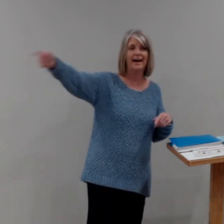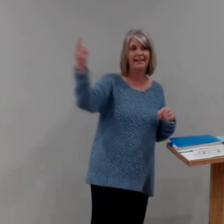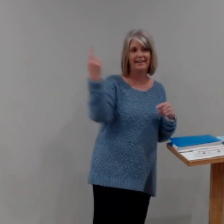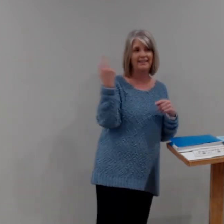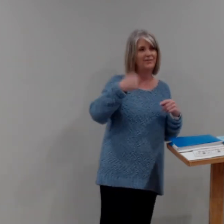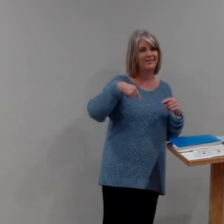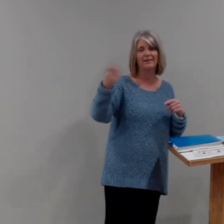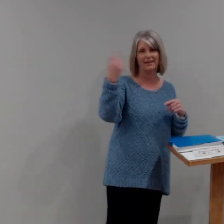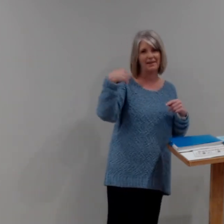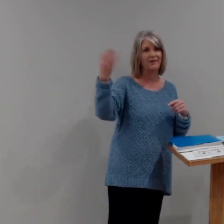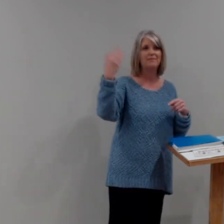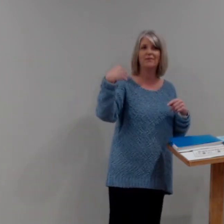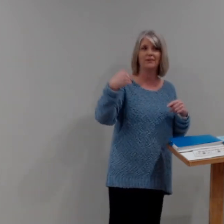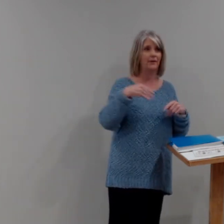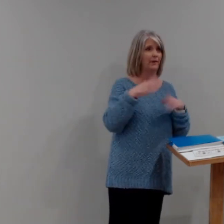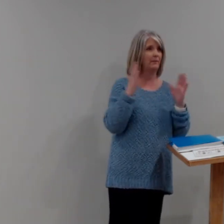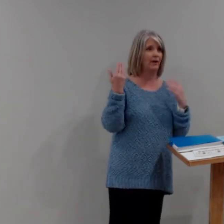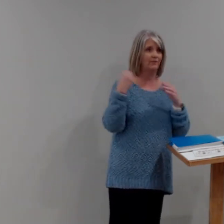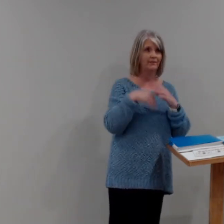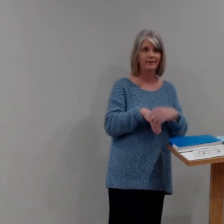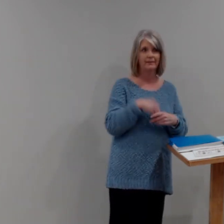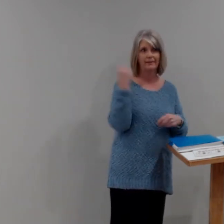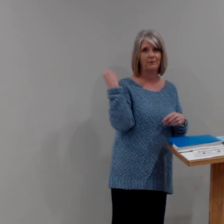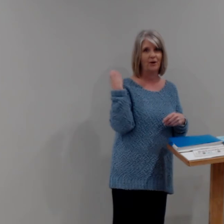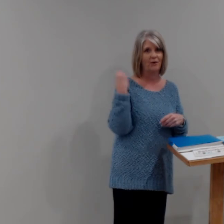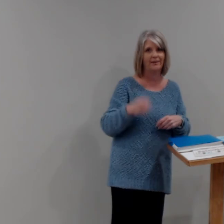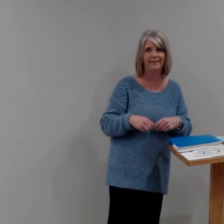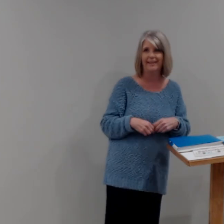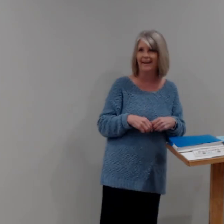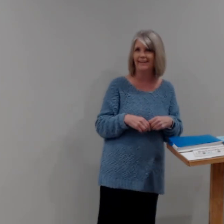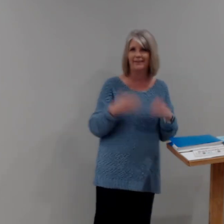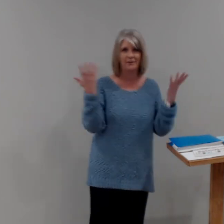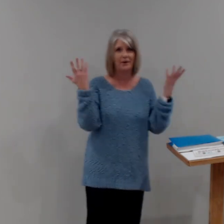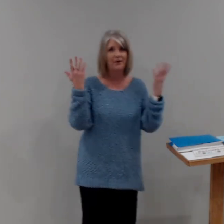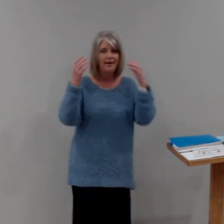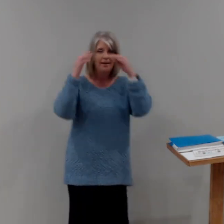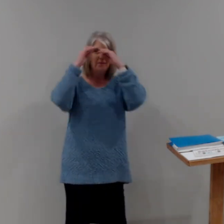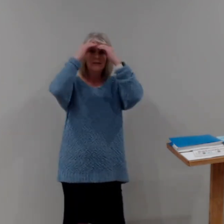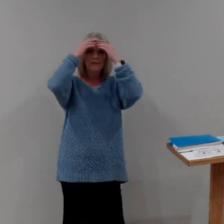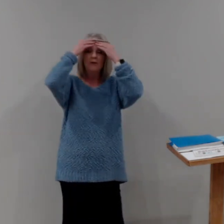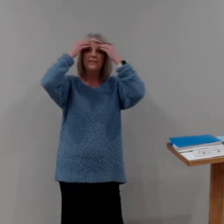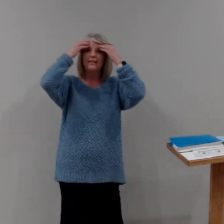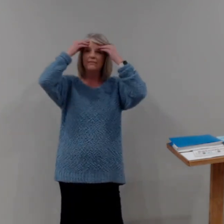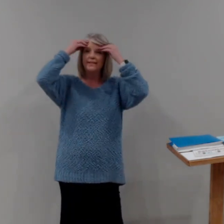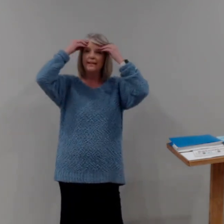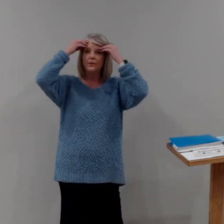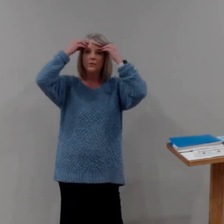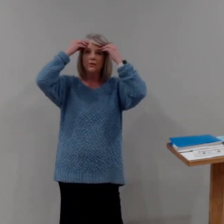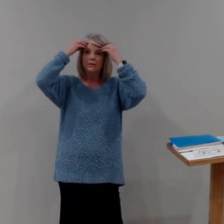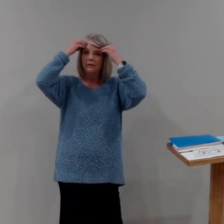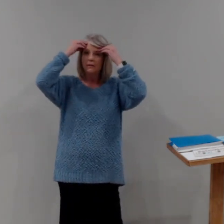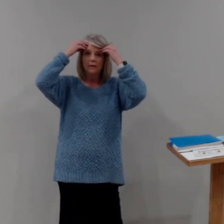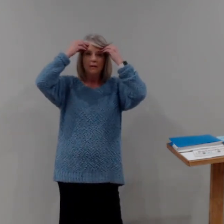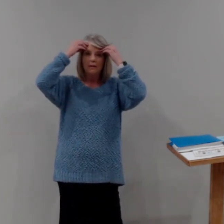and you tell them to come on up here. You know, I'm out, I'm gone. The book, you know, the 7 seals. You